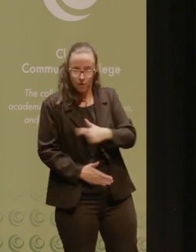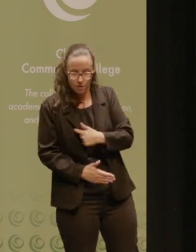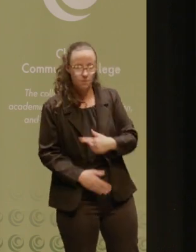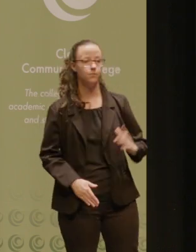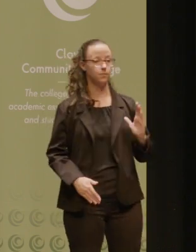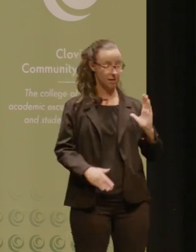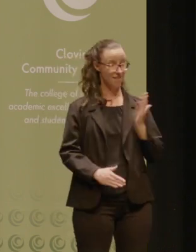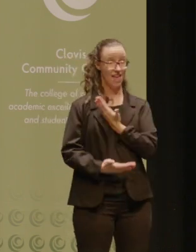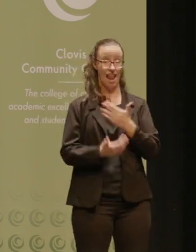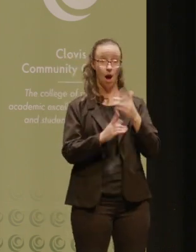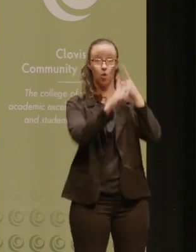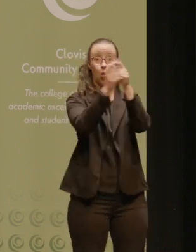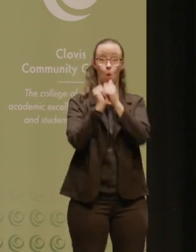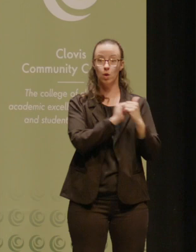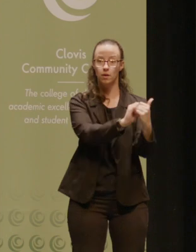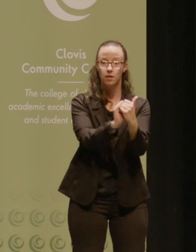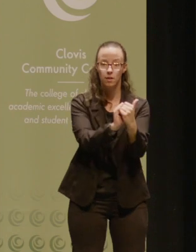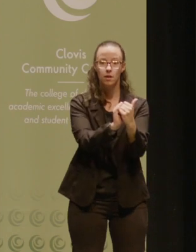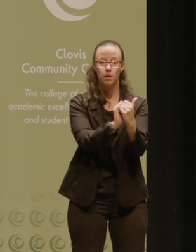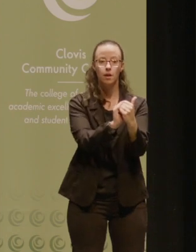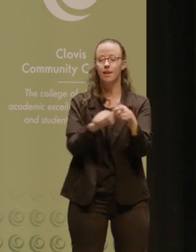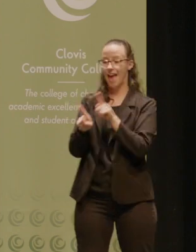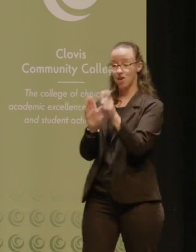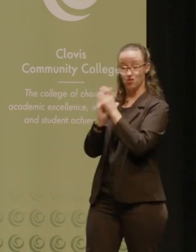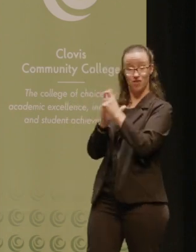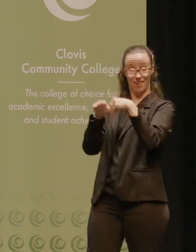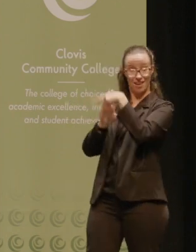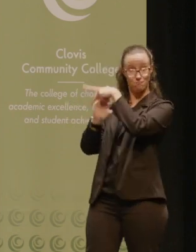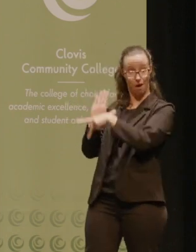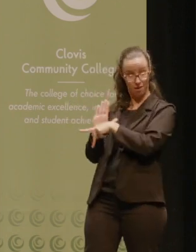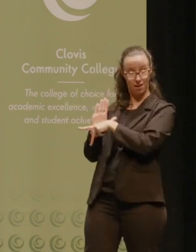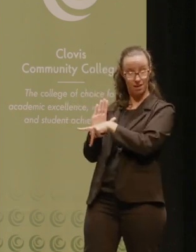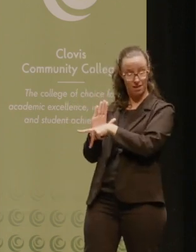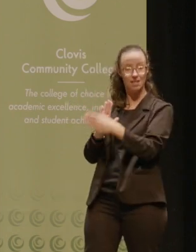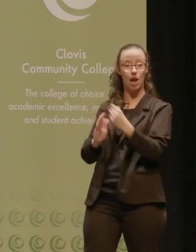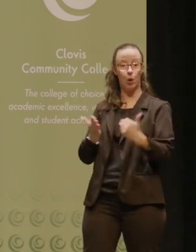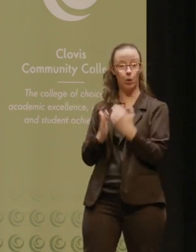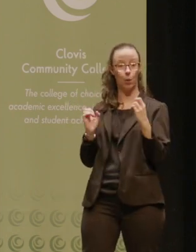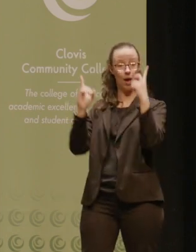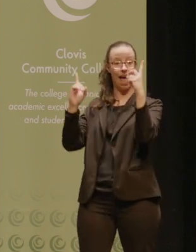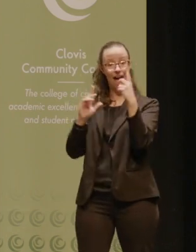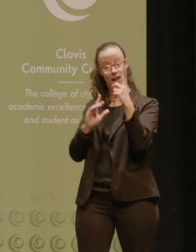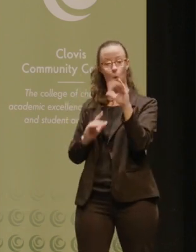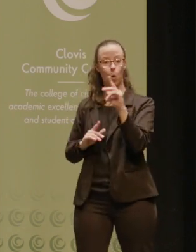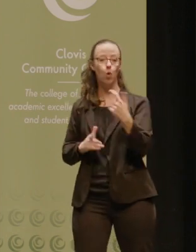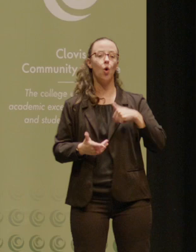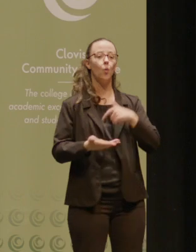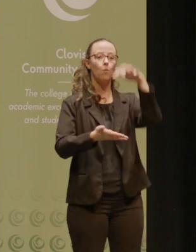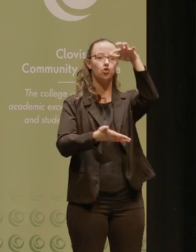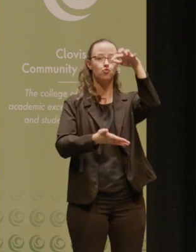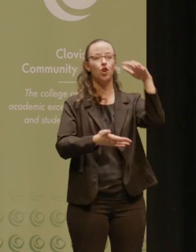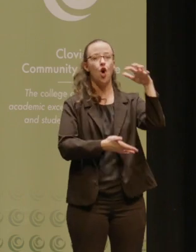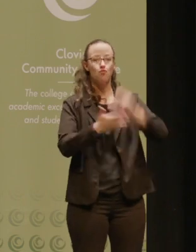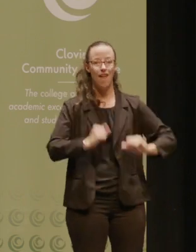our collective goal is, as written in policy and new ed code, that we're trying to eradicate and